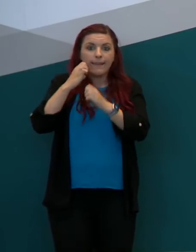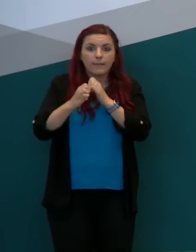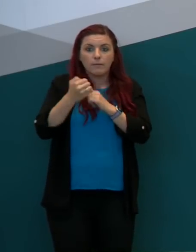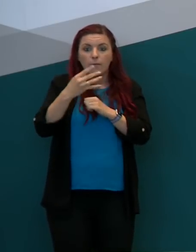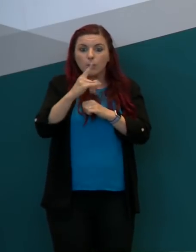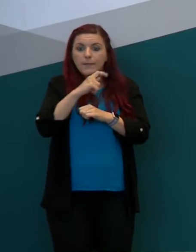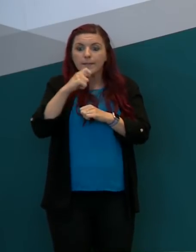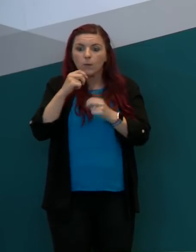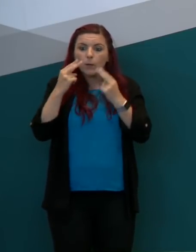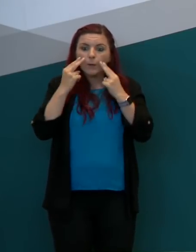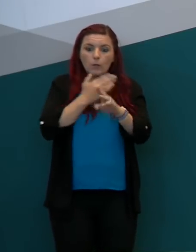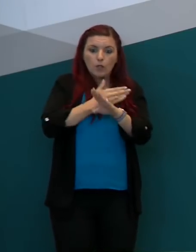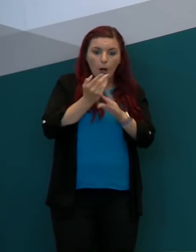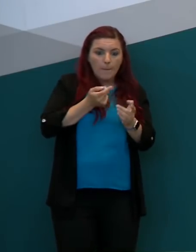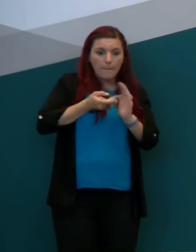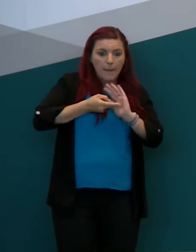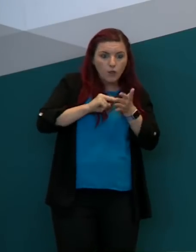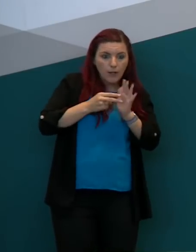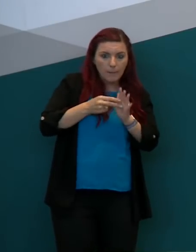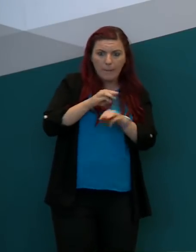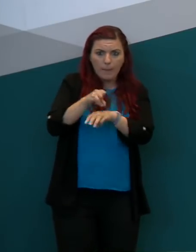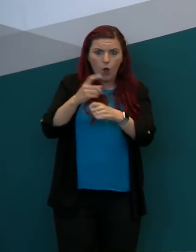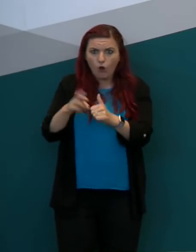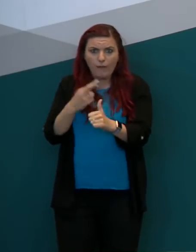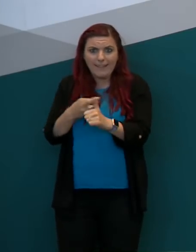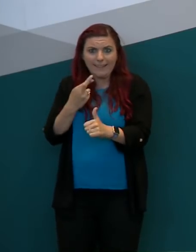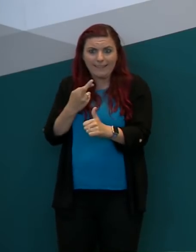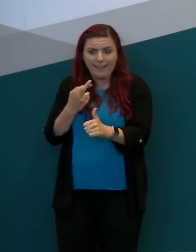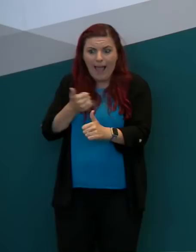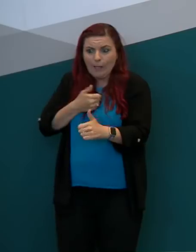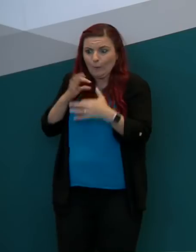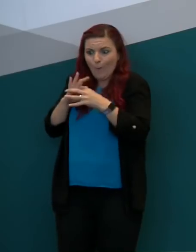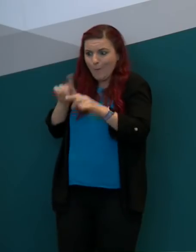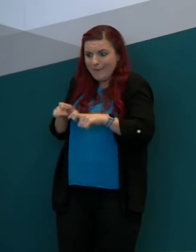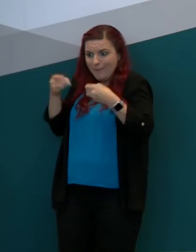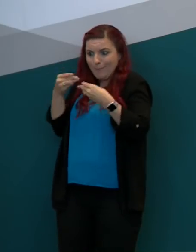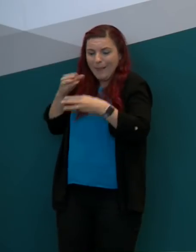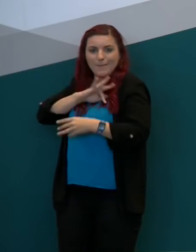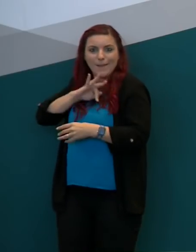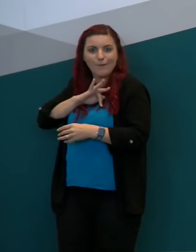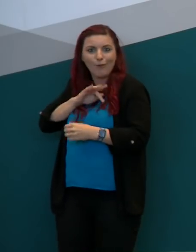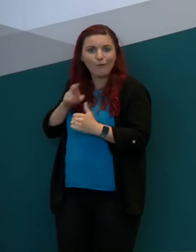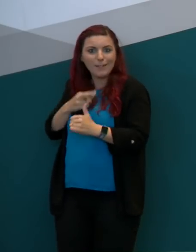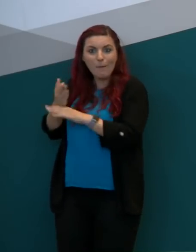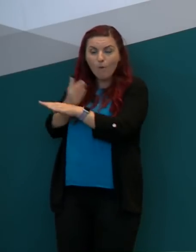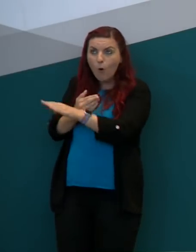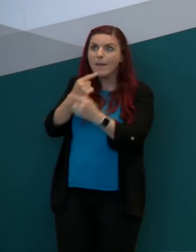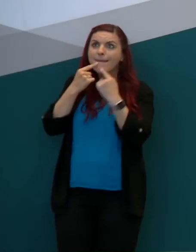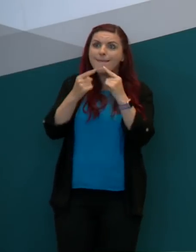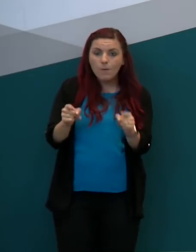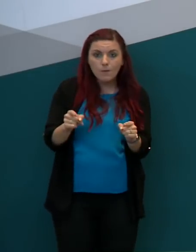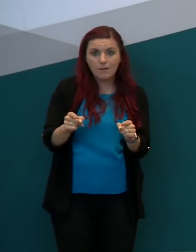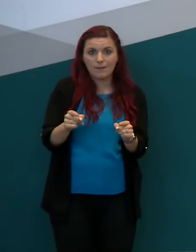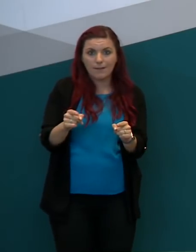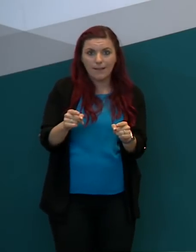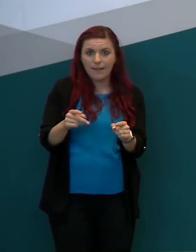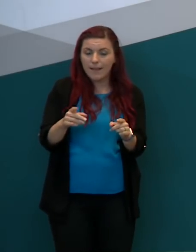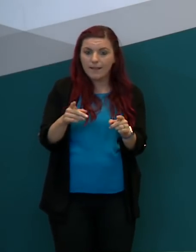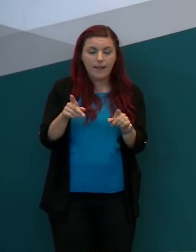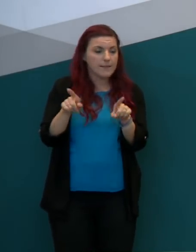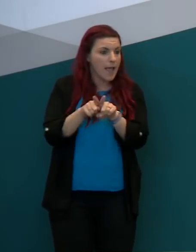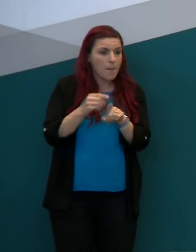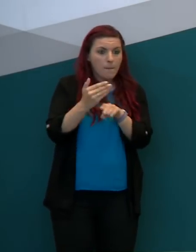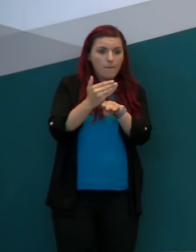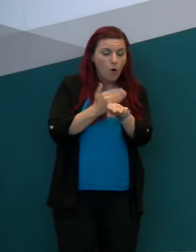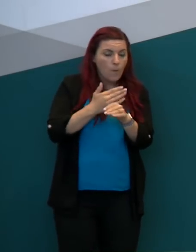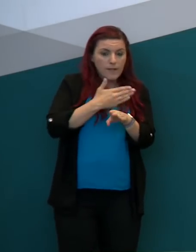those groups had already made that decision, were already doing that. If we find ourselves as we ease restrictions, or even before we start to ease